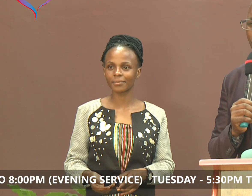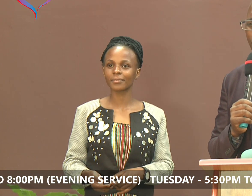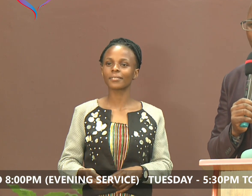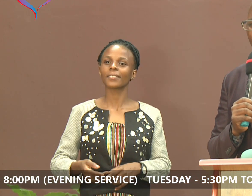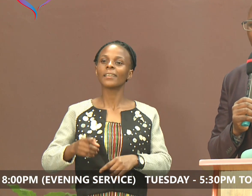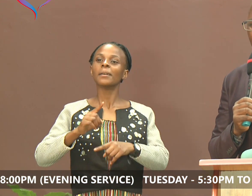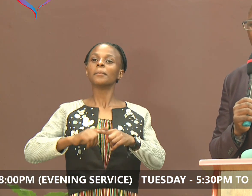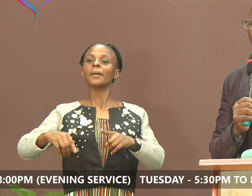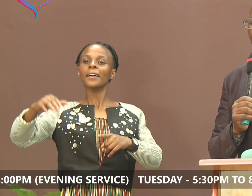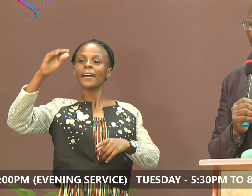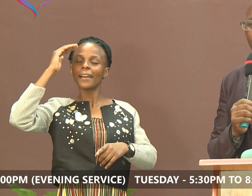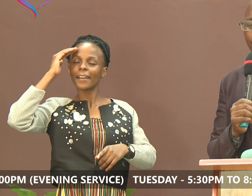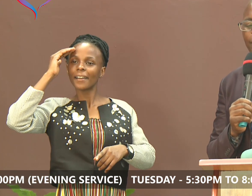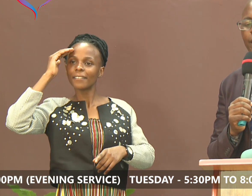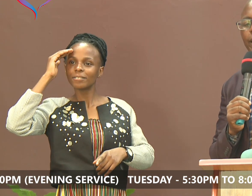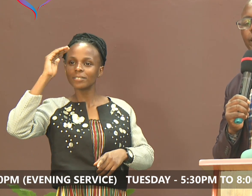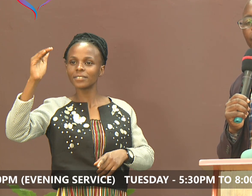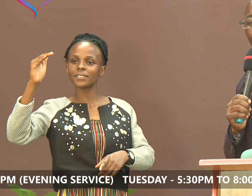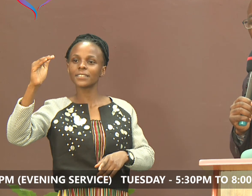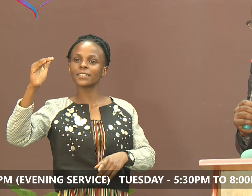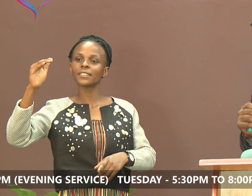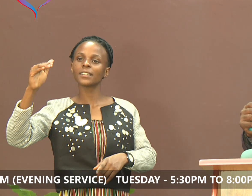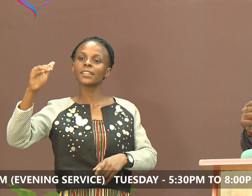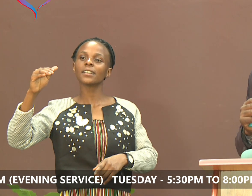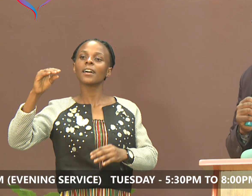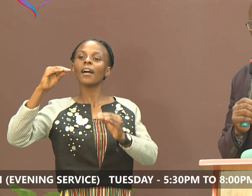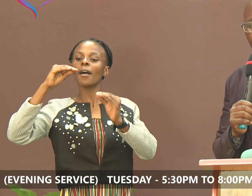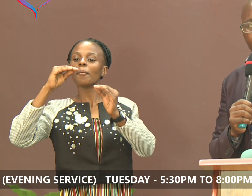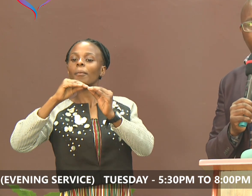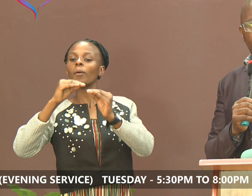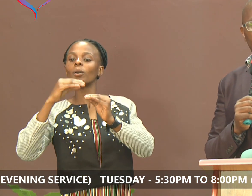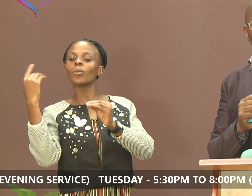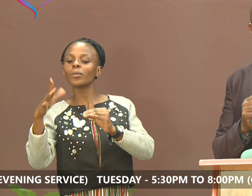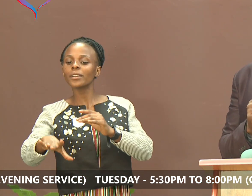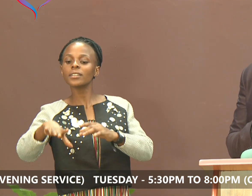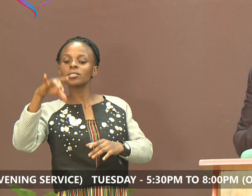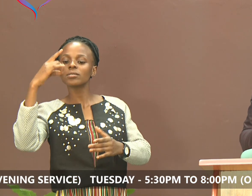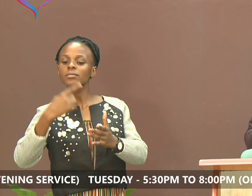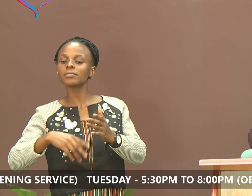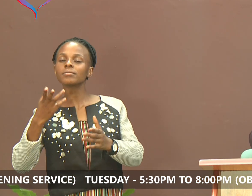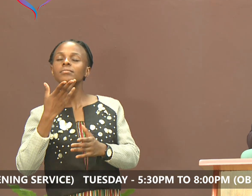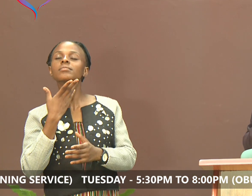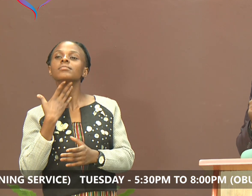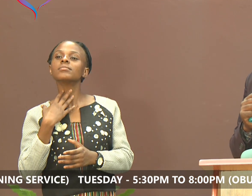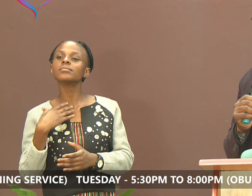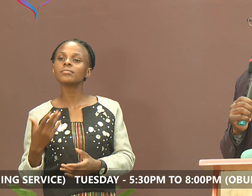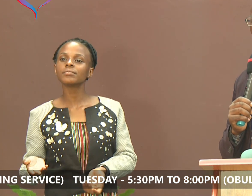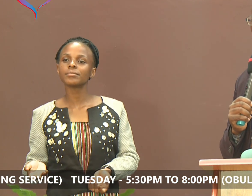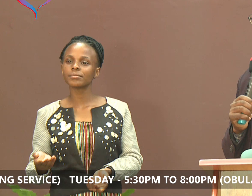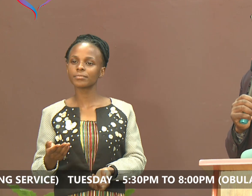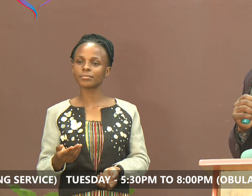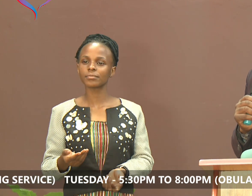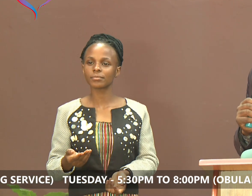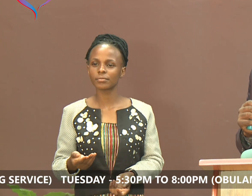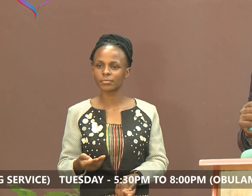was not, this boy was just selective. So omulenzi ono yalondamu. At home you come home